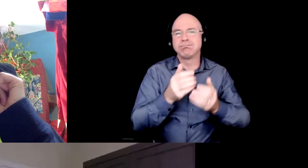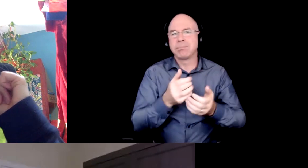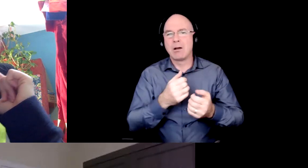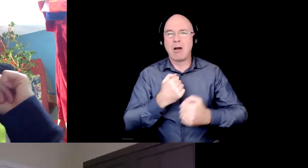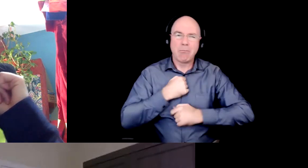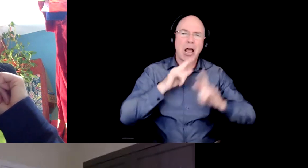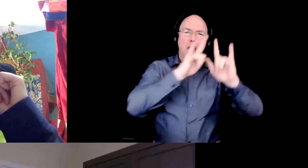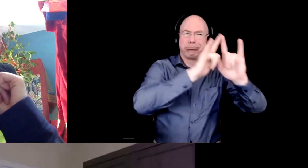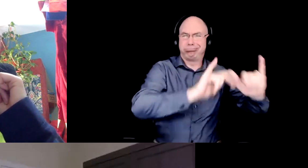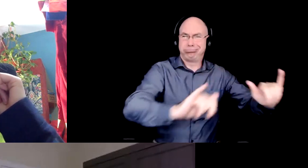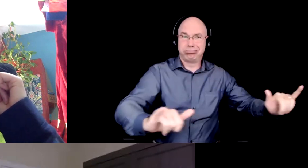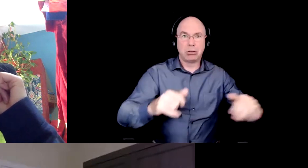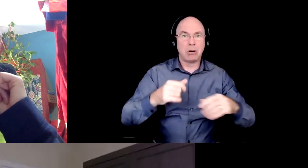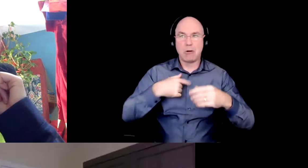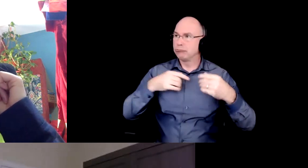represented on the defense front.